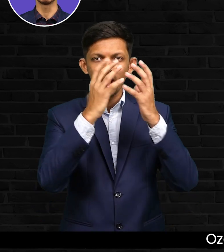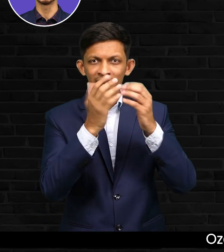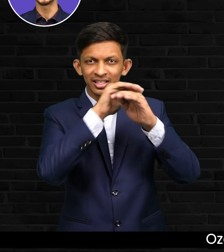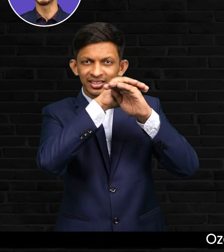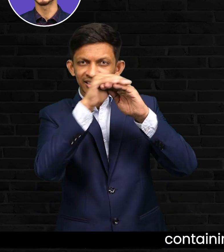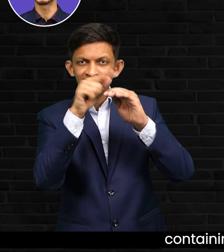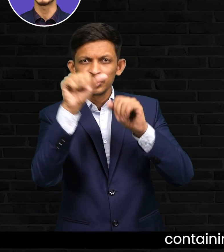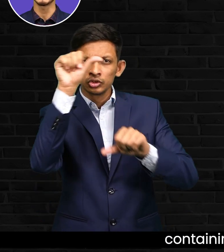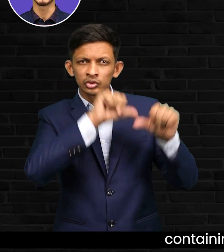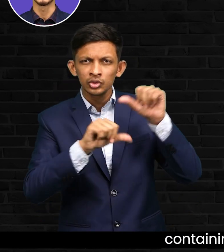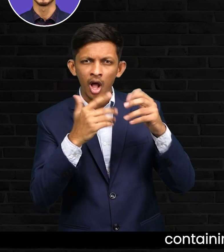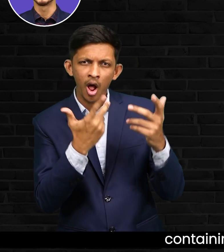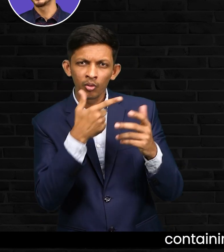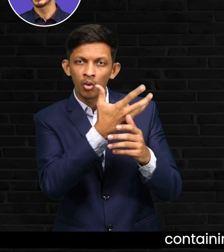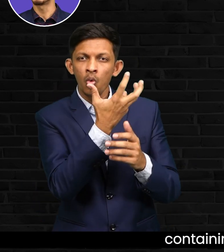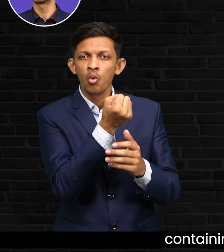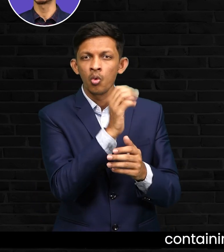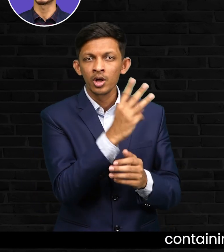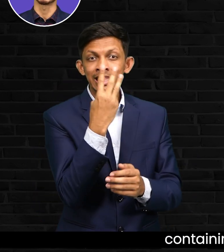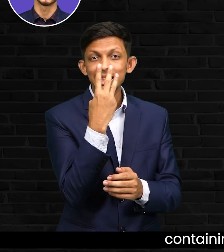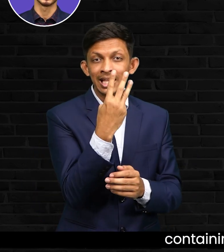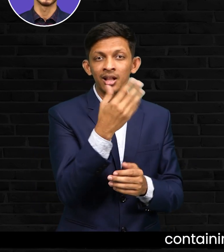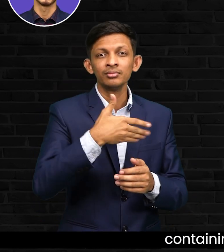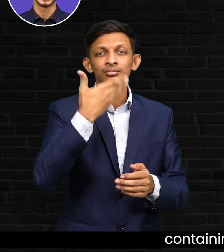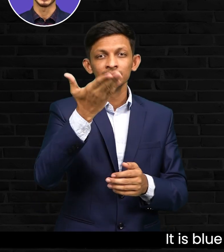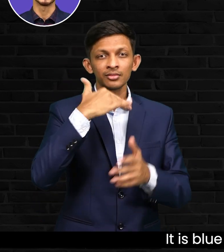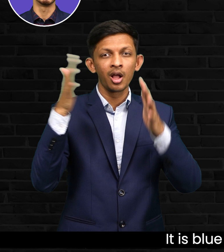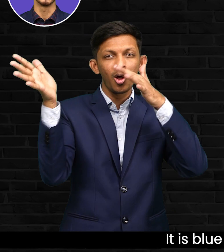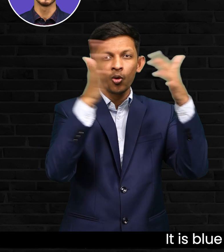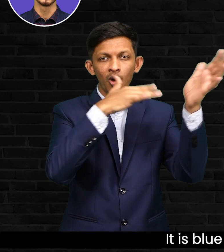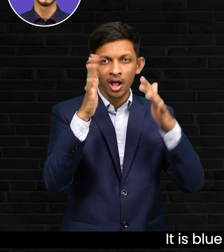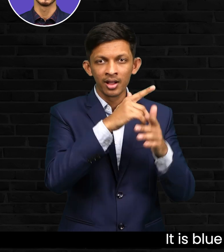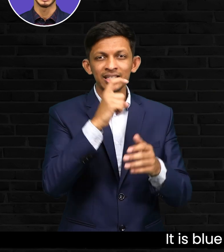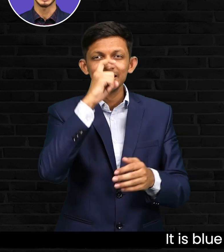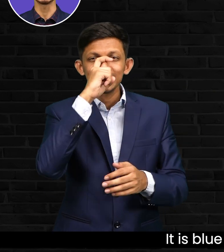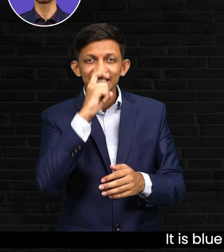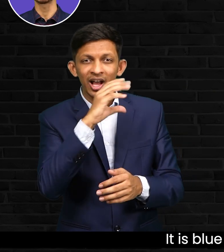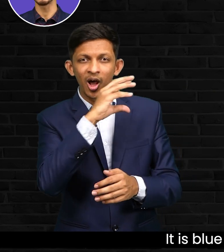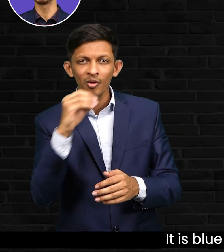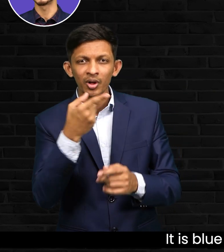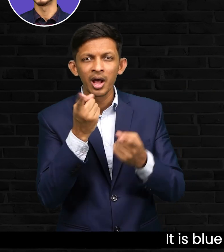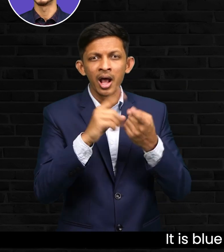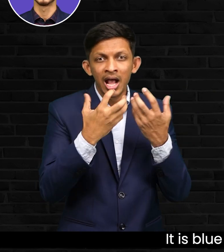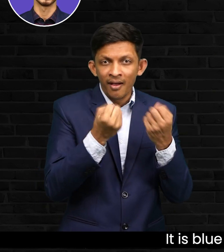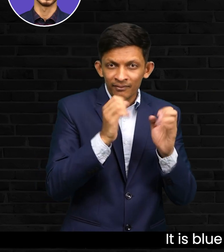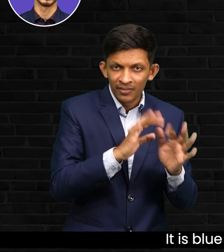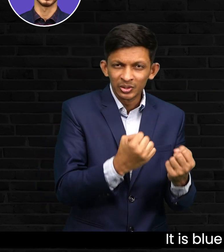Ozone is a molecule containing 3 oxygen atoms. It is blue and has a strong